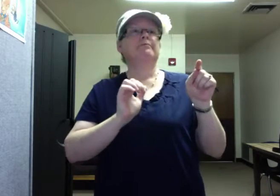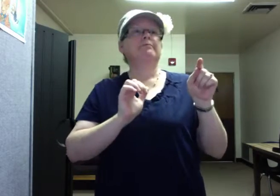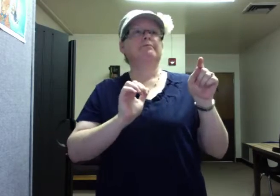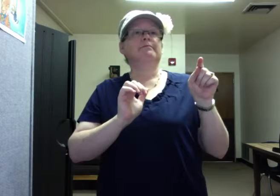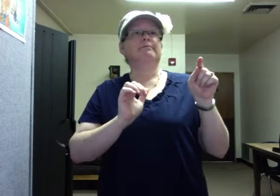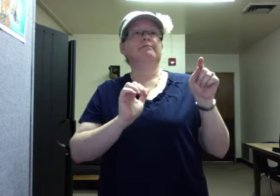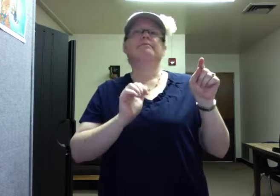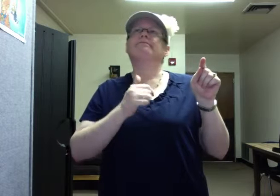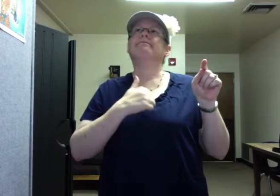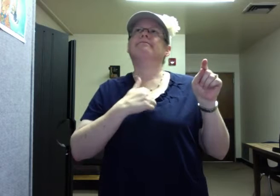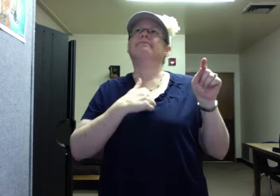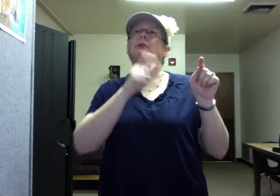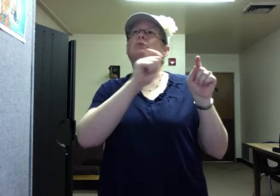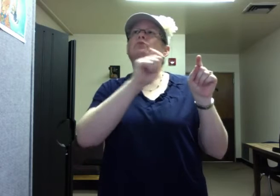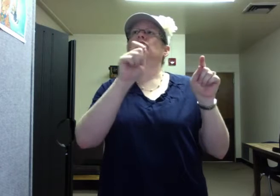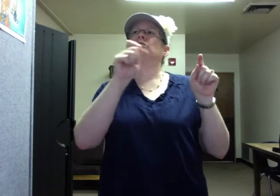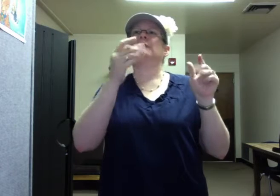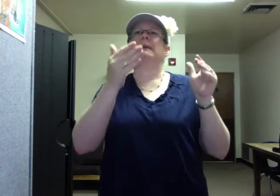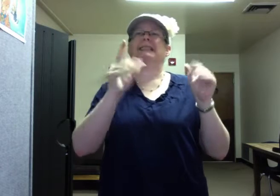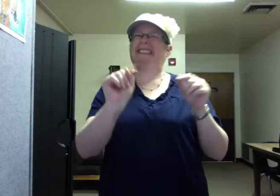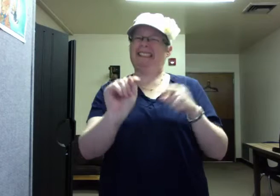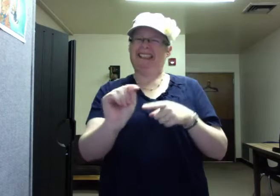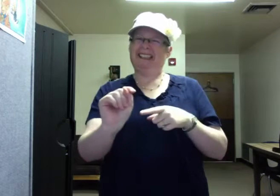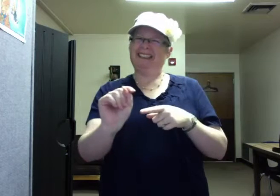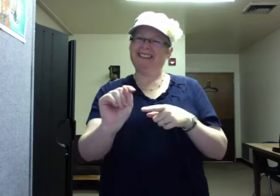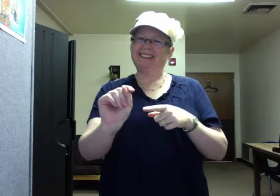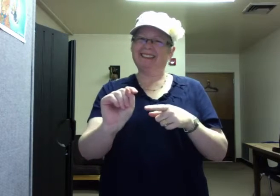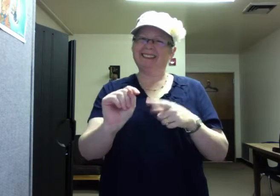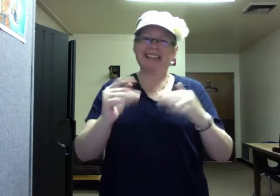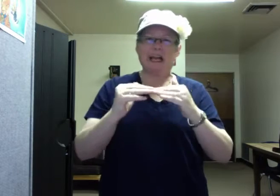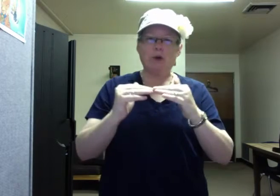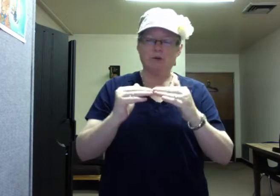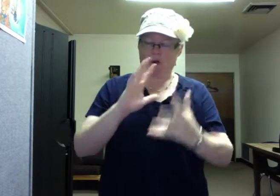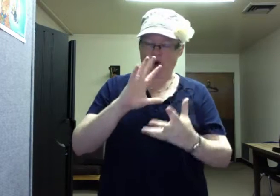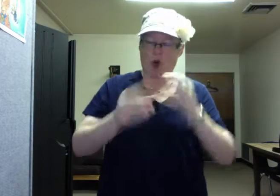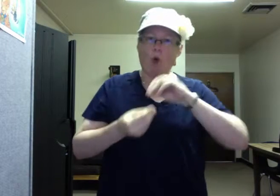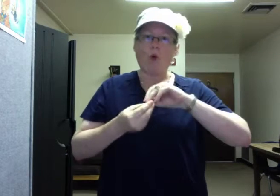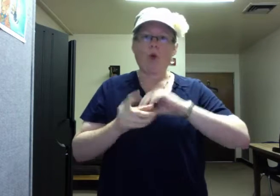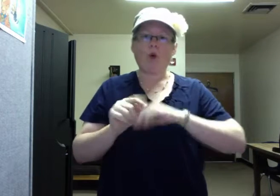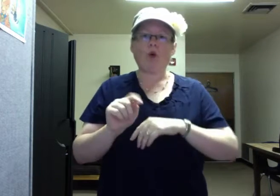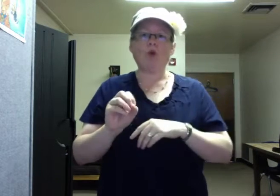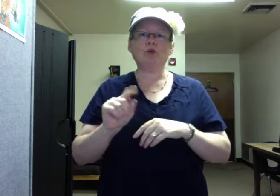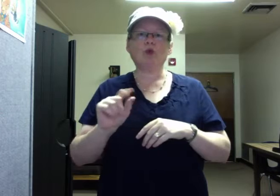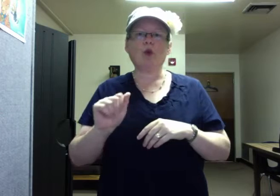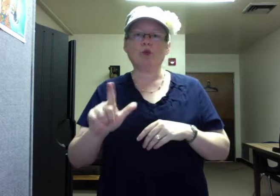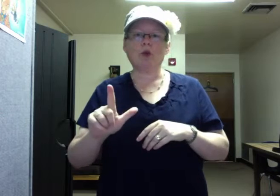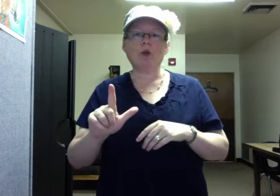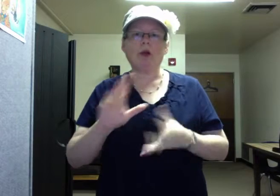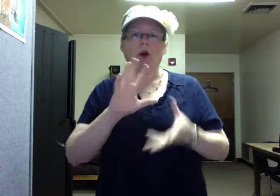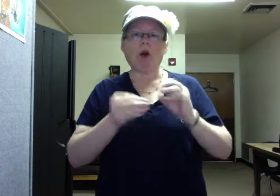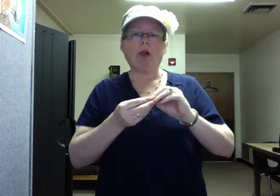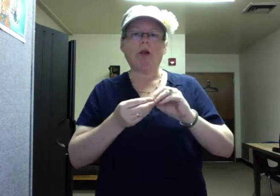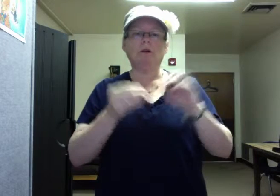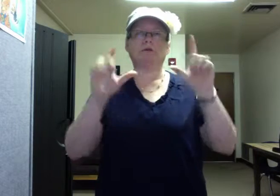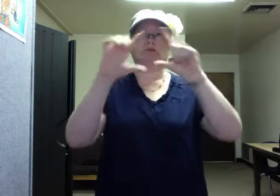put maybe T for total, and I'm going to have my bar represent the whole